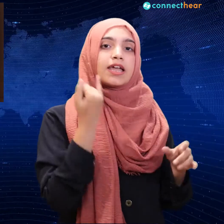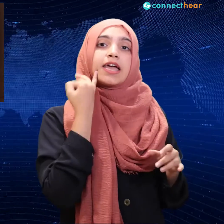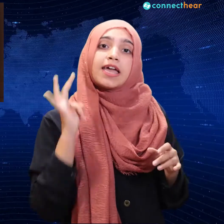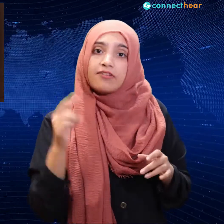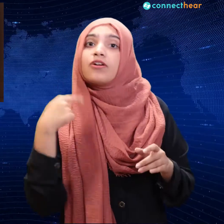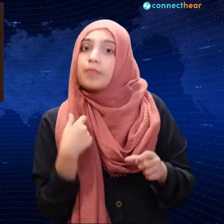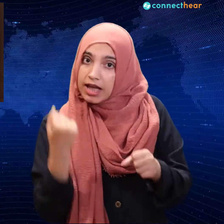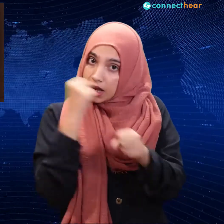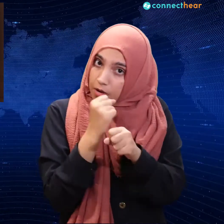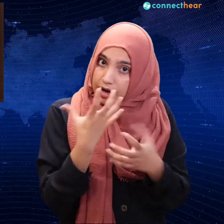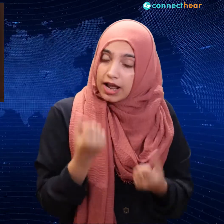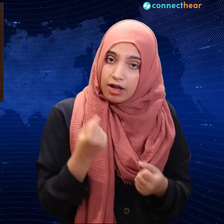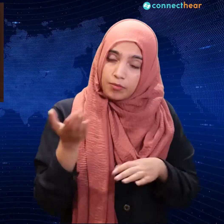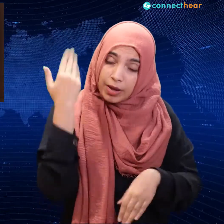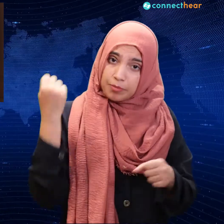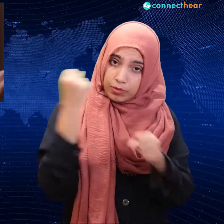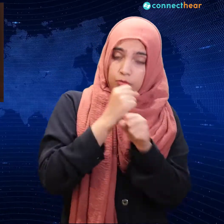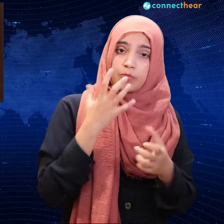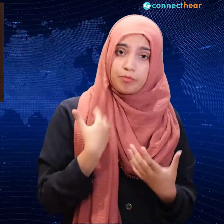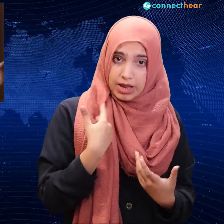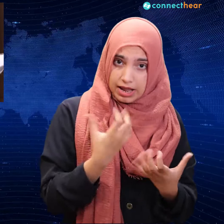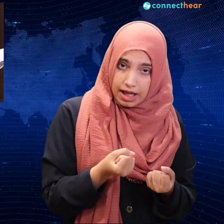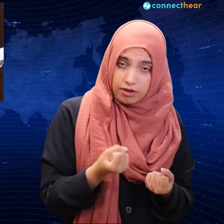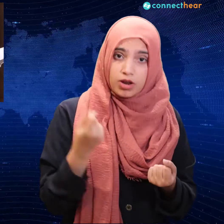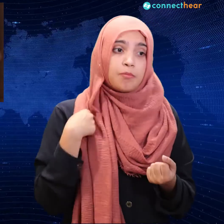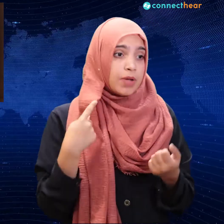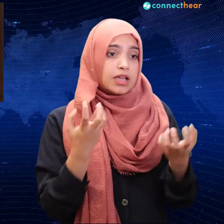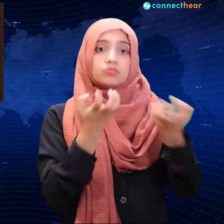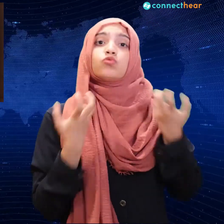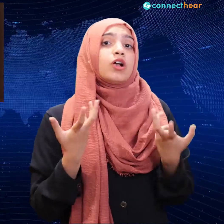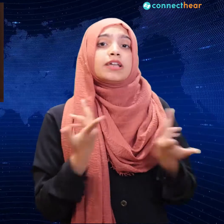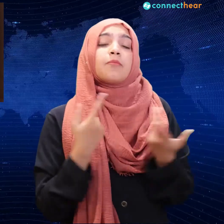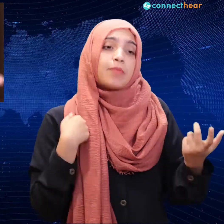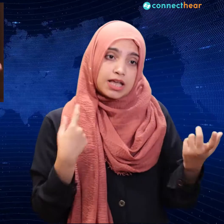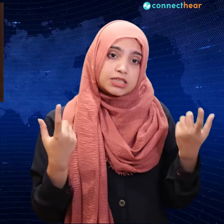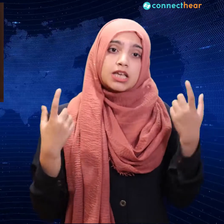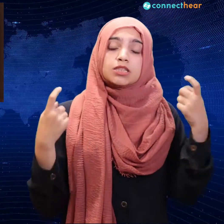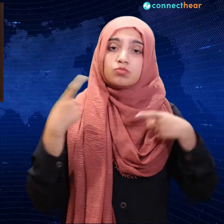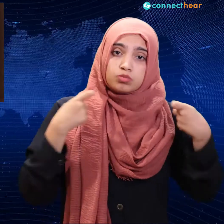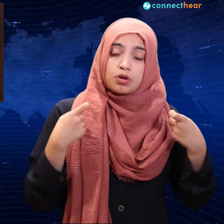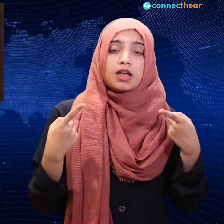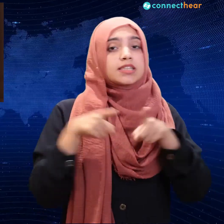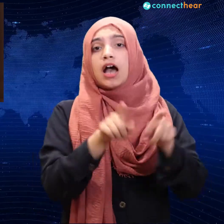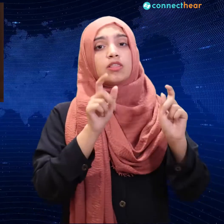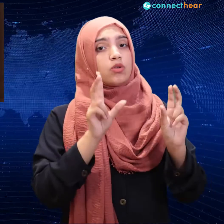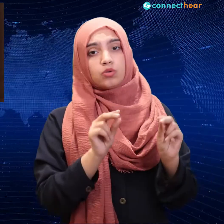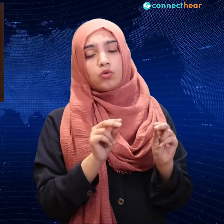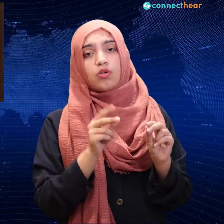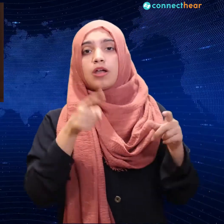in government, I would have told the US that we are not going to take them on militarily, because first we have to save the